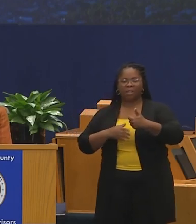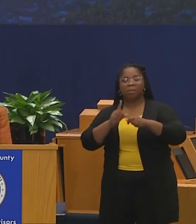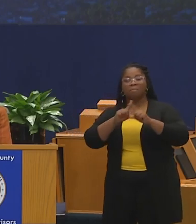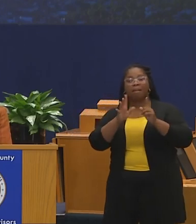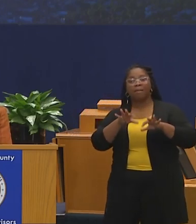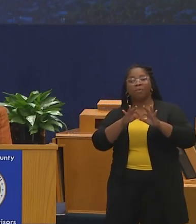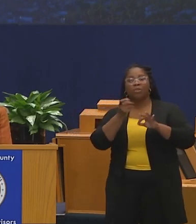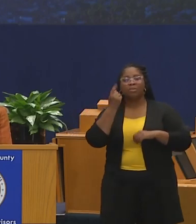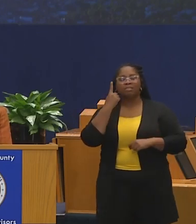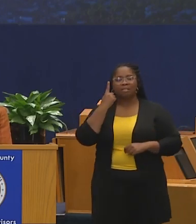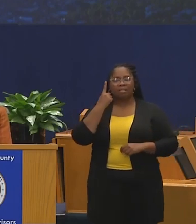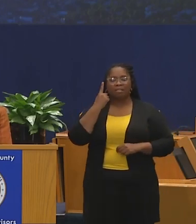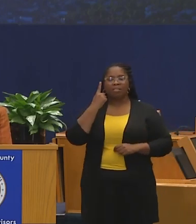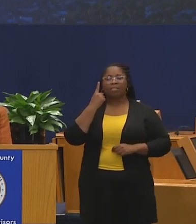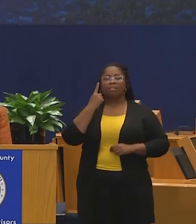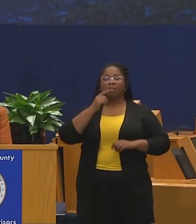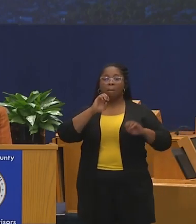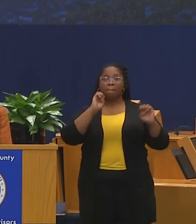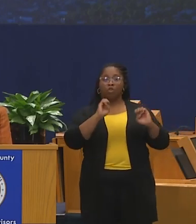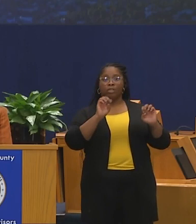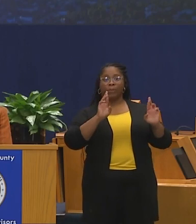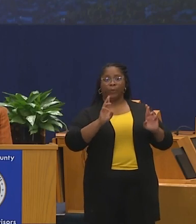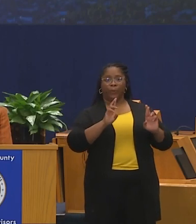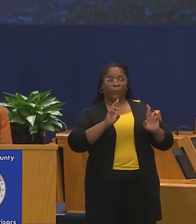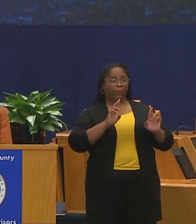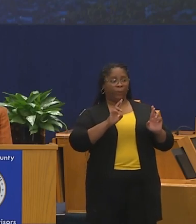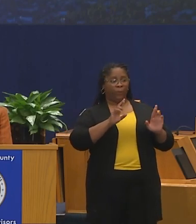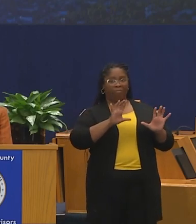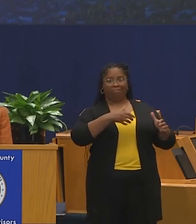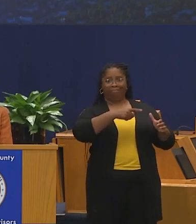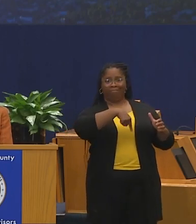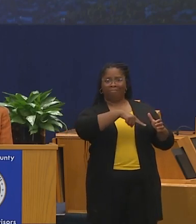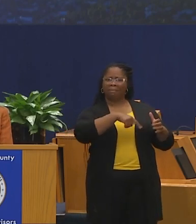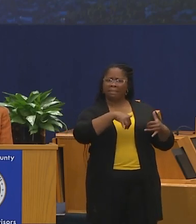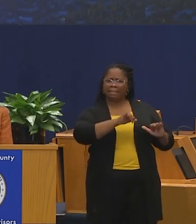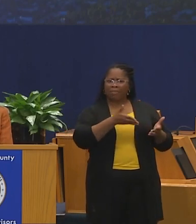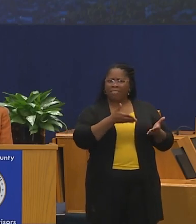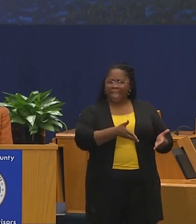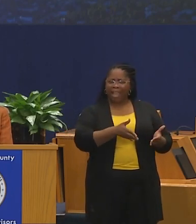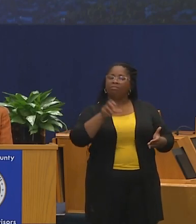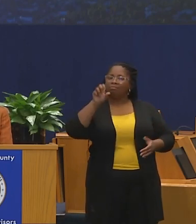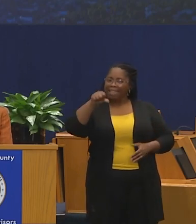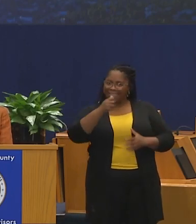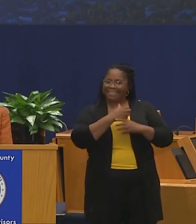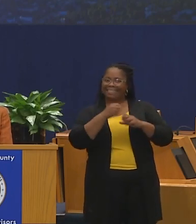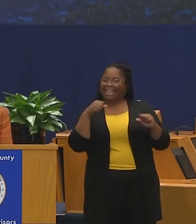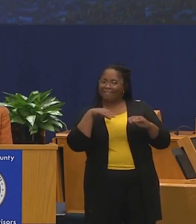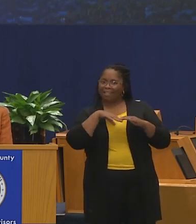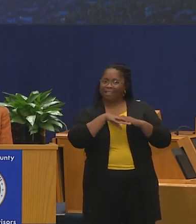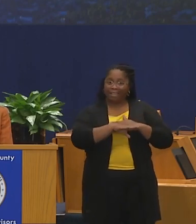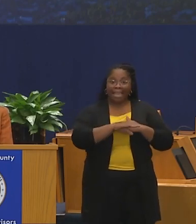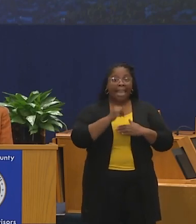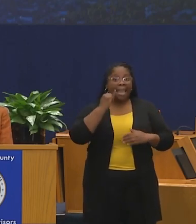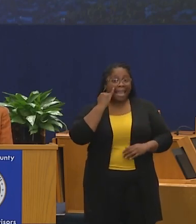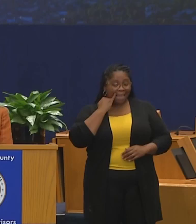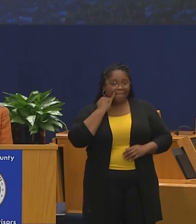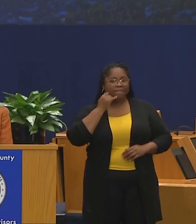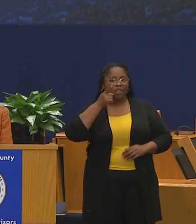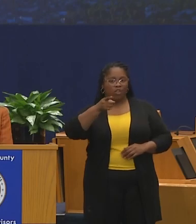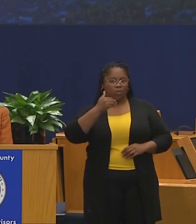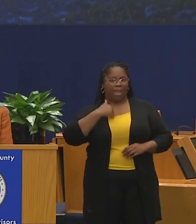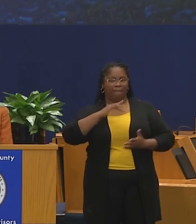people understand is that the emergency department is still there, and it is a safe place to go if you are experiencing